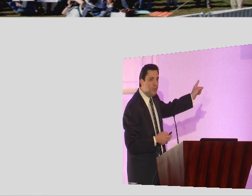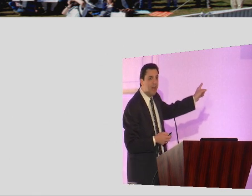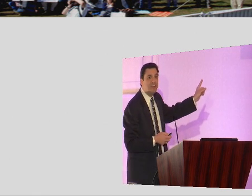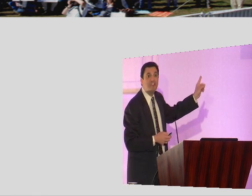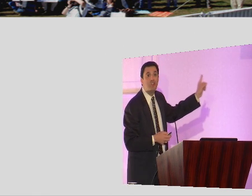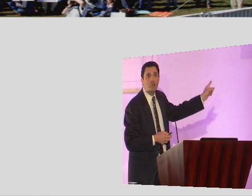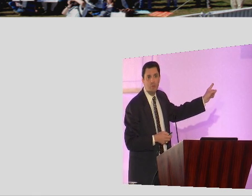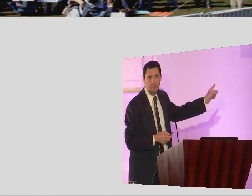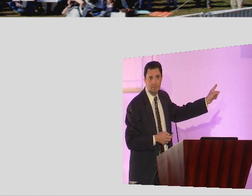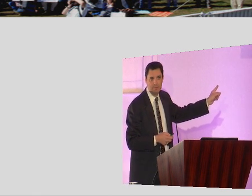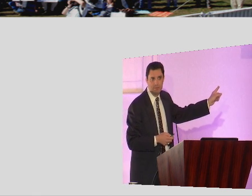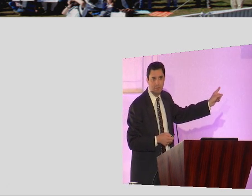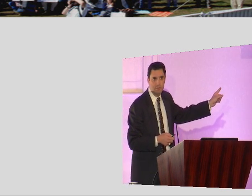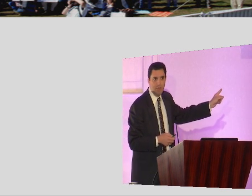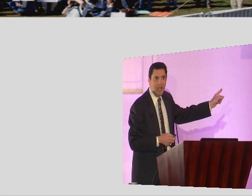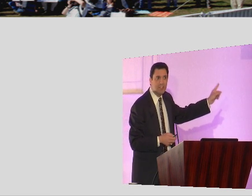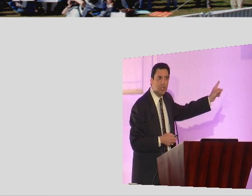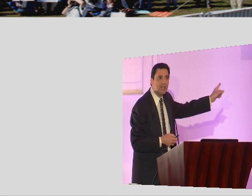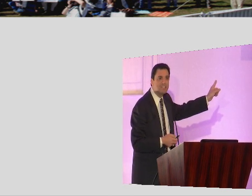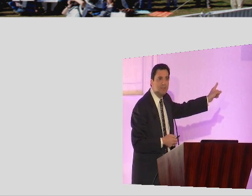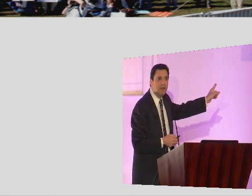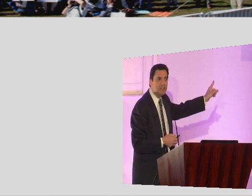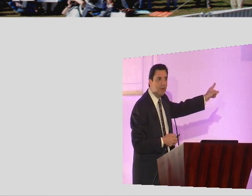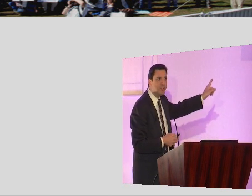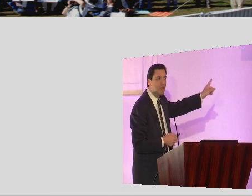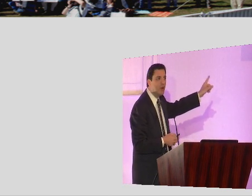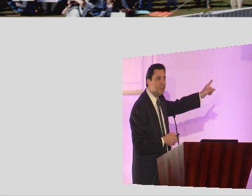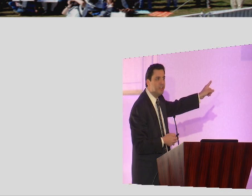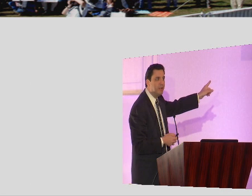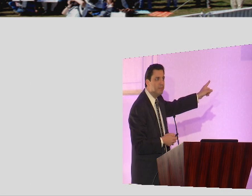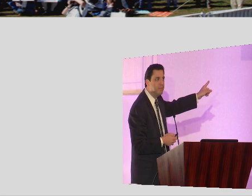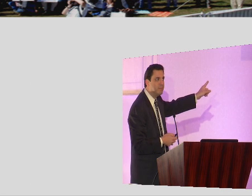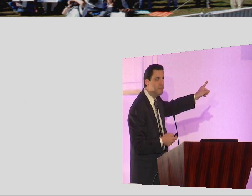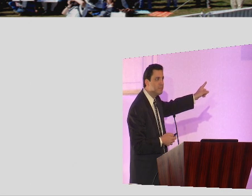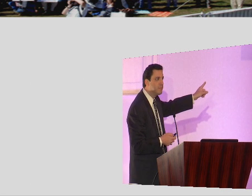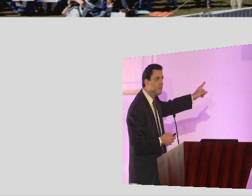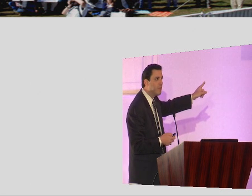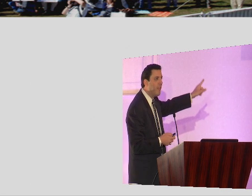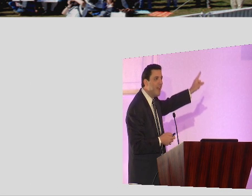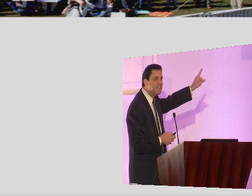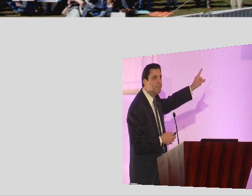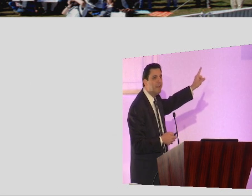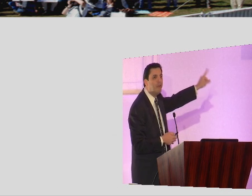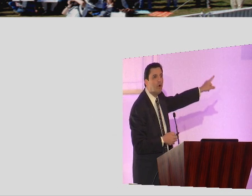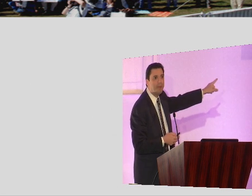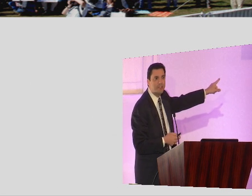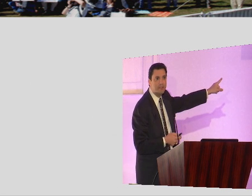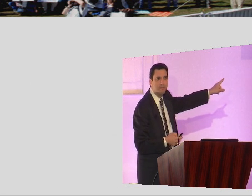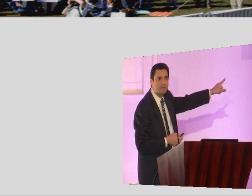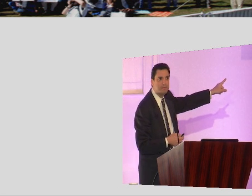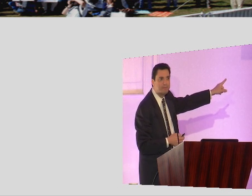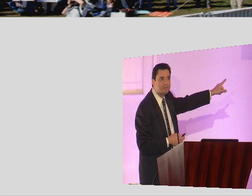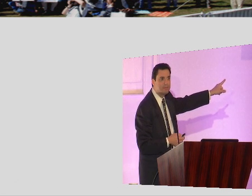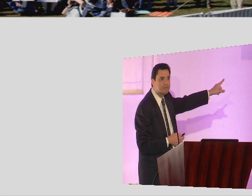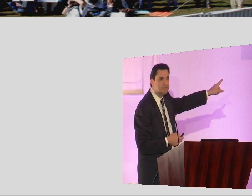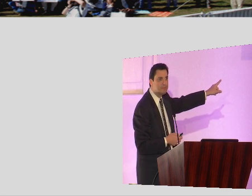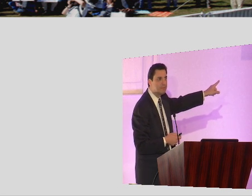in 2002 at the Godless Americans March on Washington. That's the before picture.